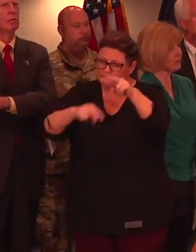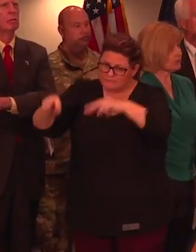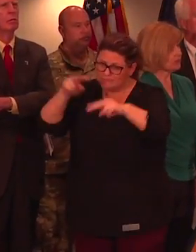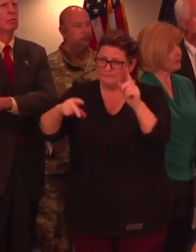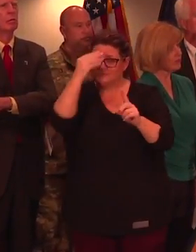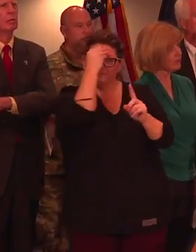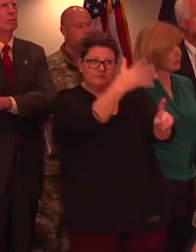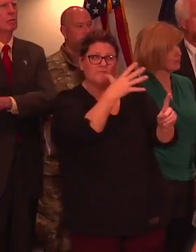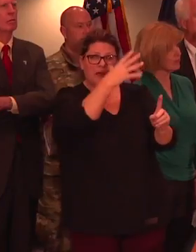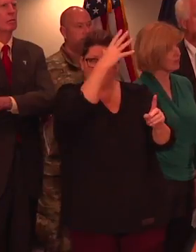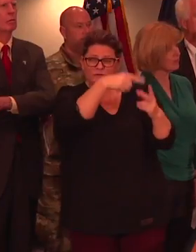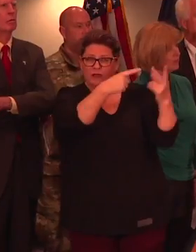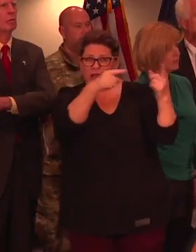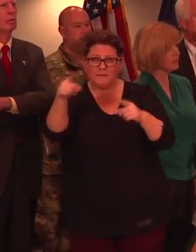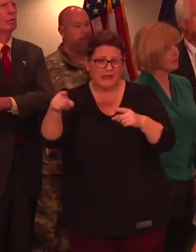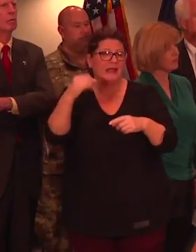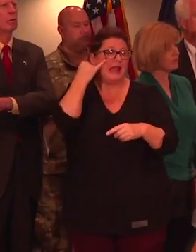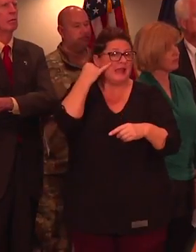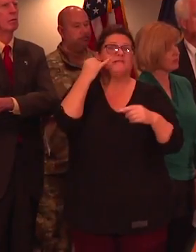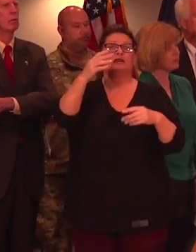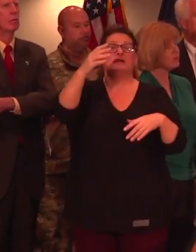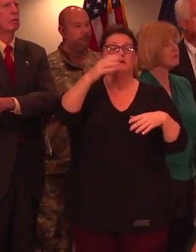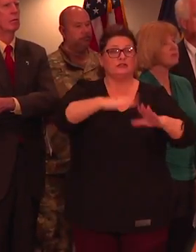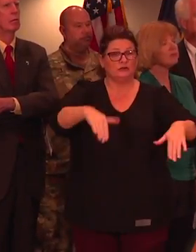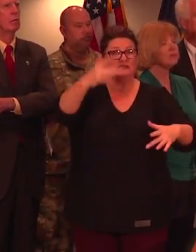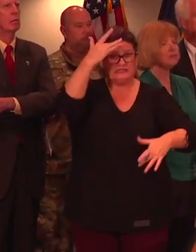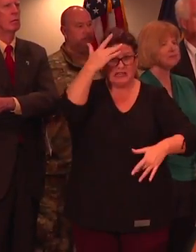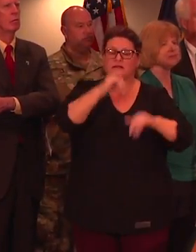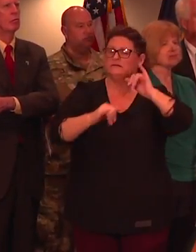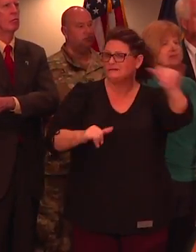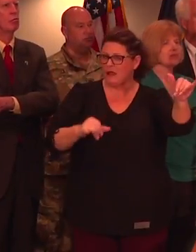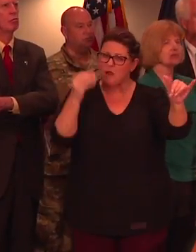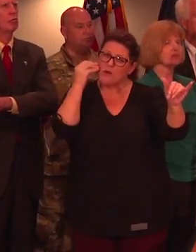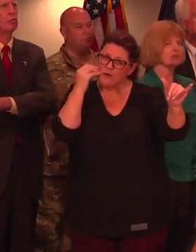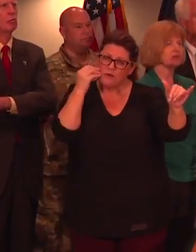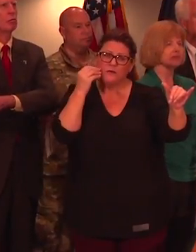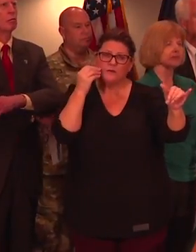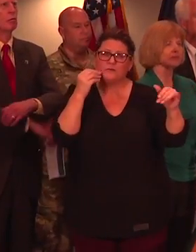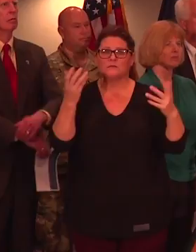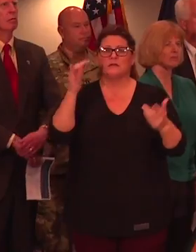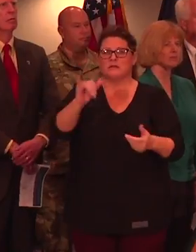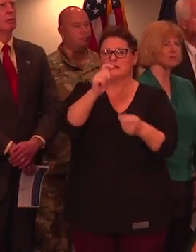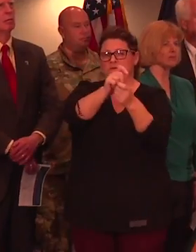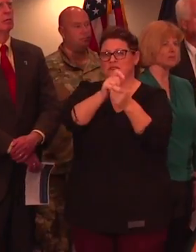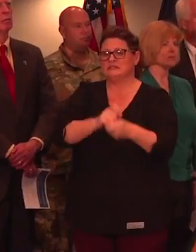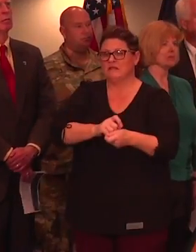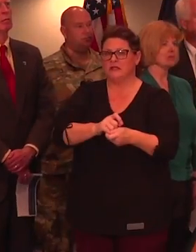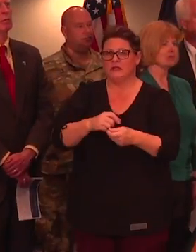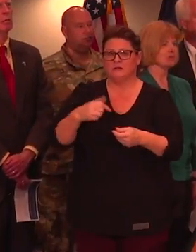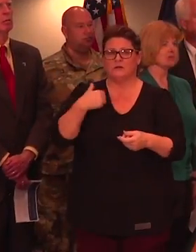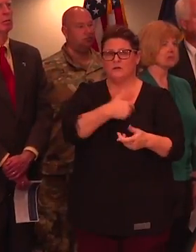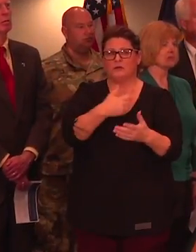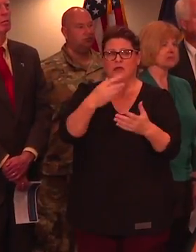and symptoms of illness, that they not send their children to a child care setting if they have any signs of illness. And those are some specific measures that we take